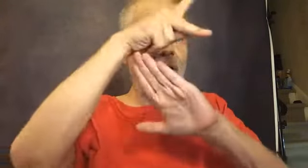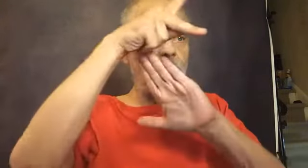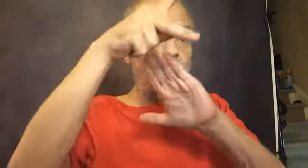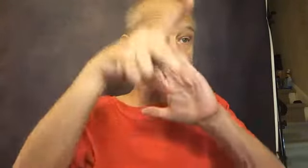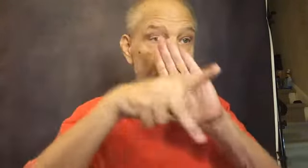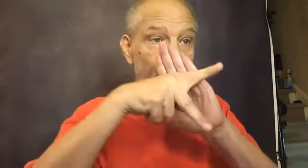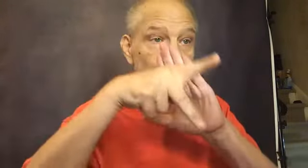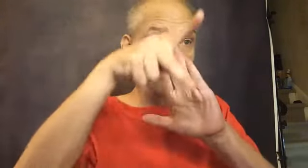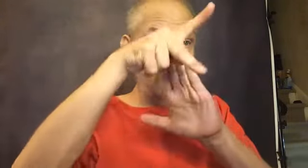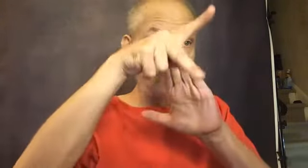Principal.